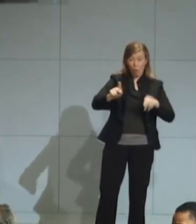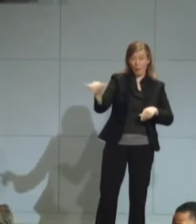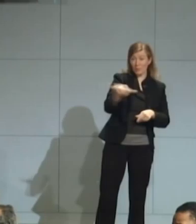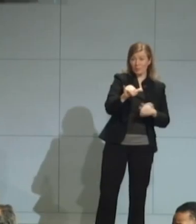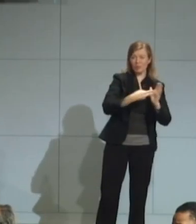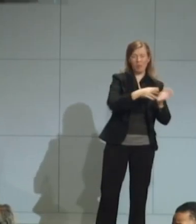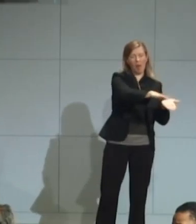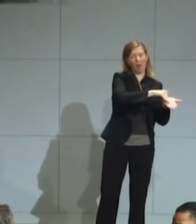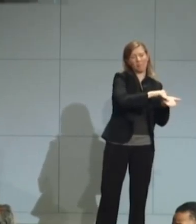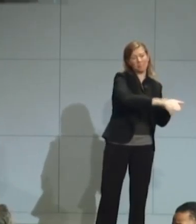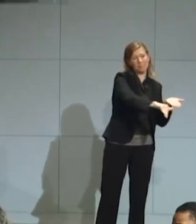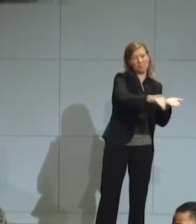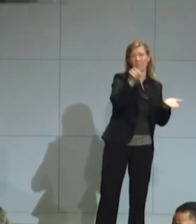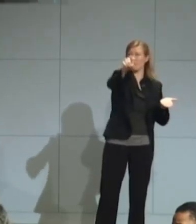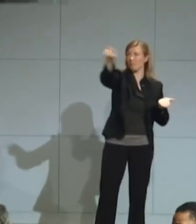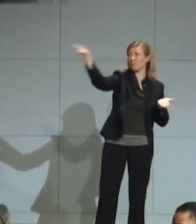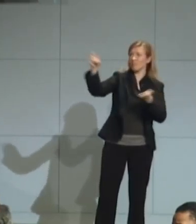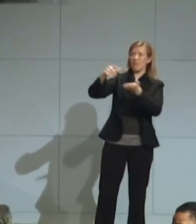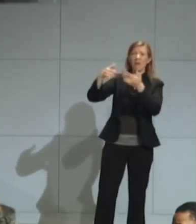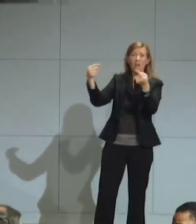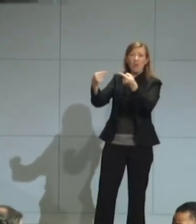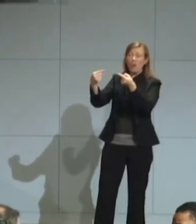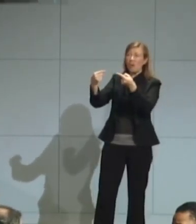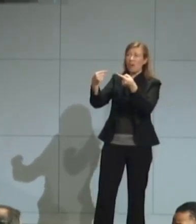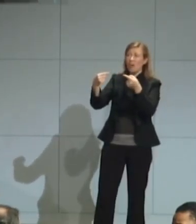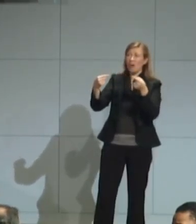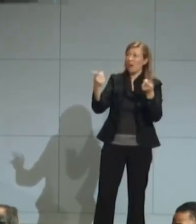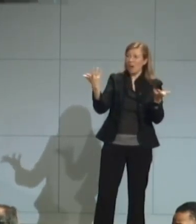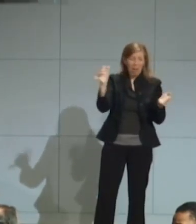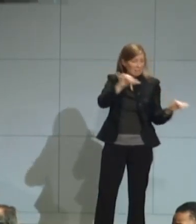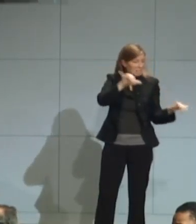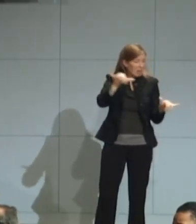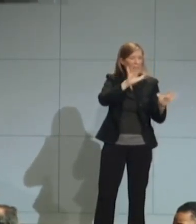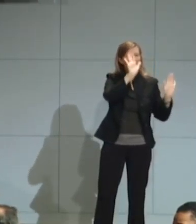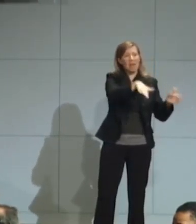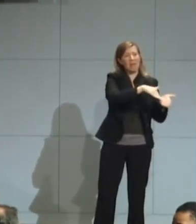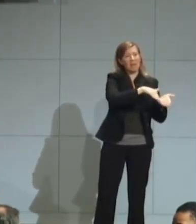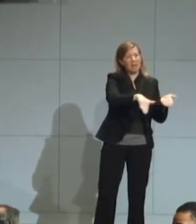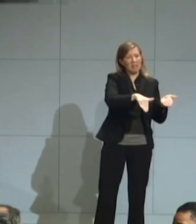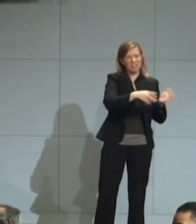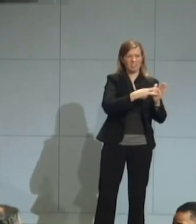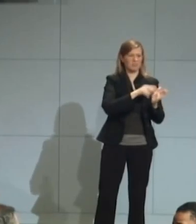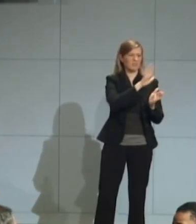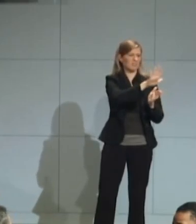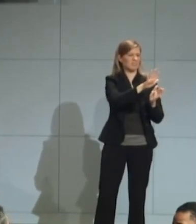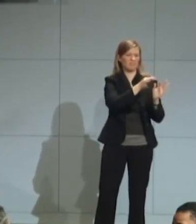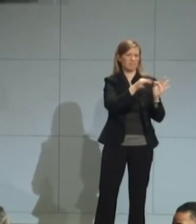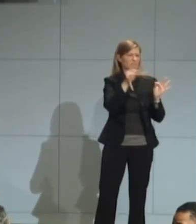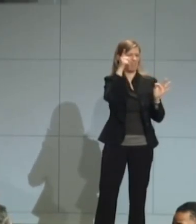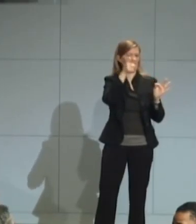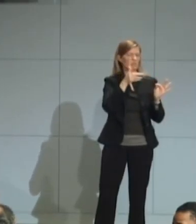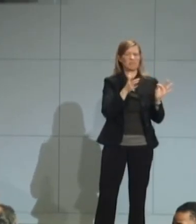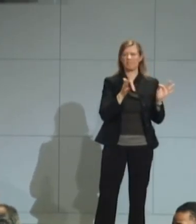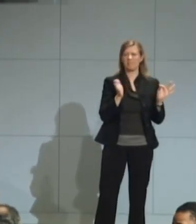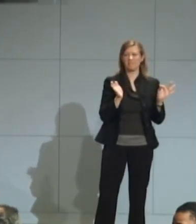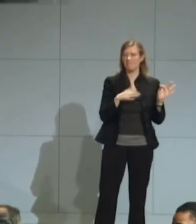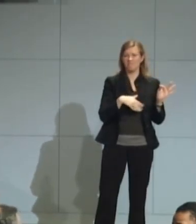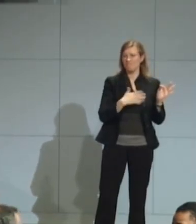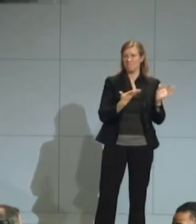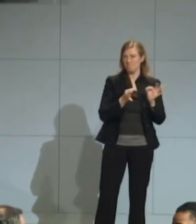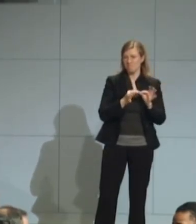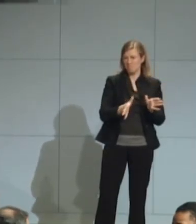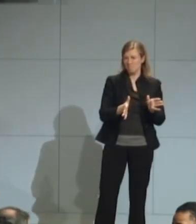with anything, but is the way that oftentimes white folks respond to any discussion about racism.